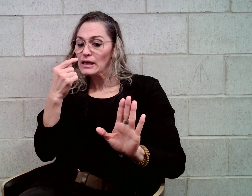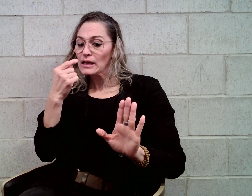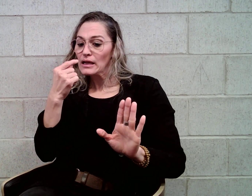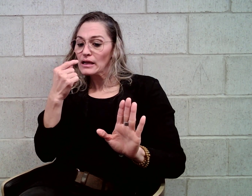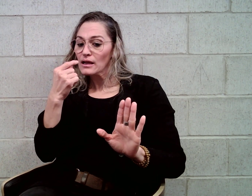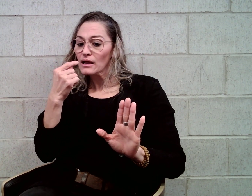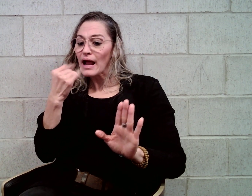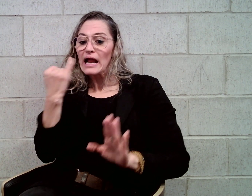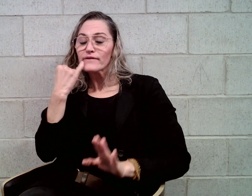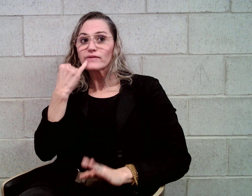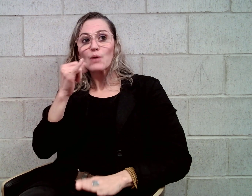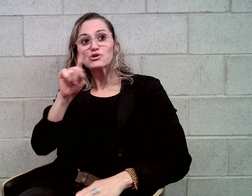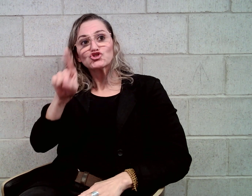think